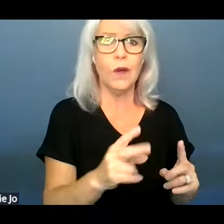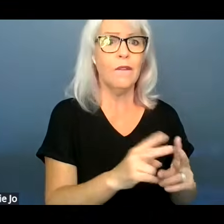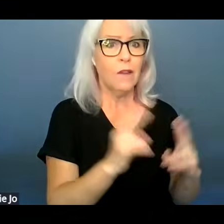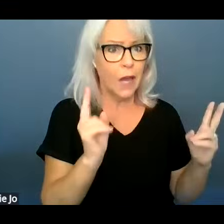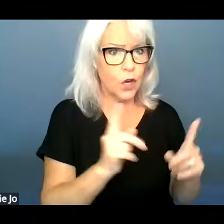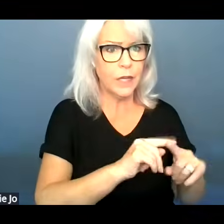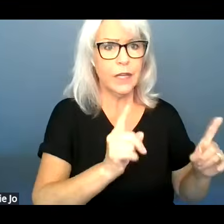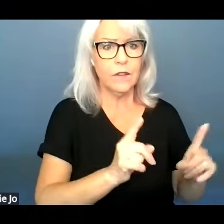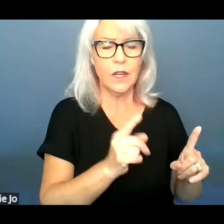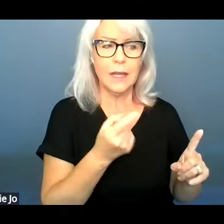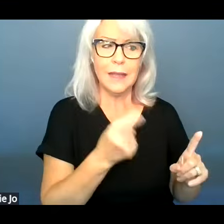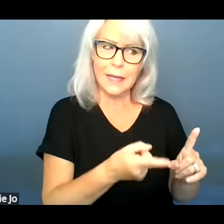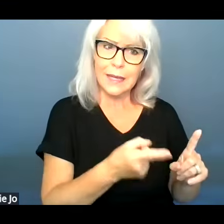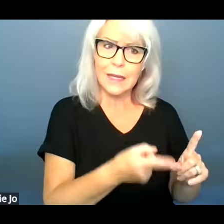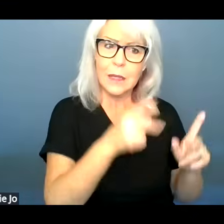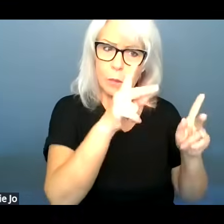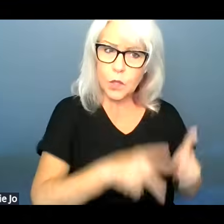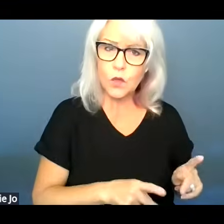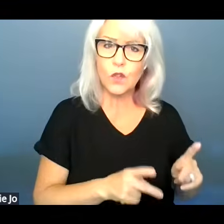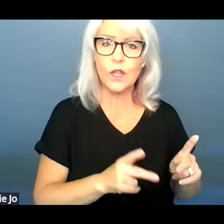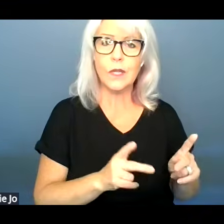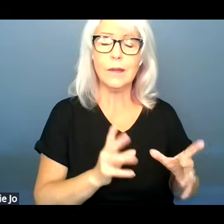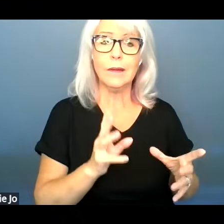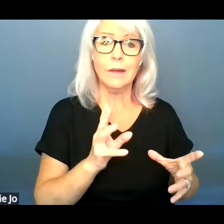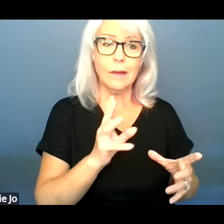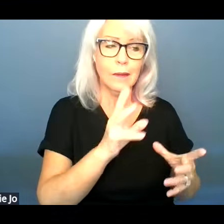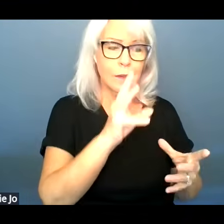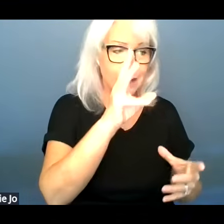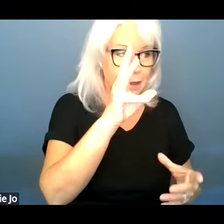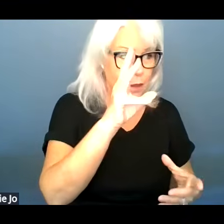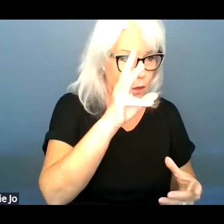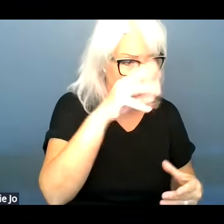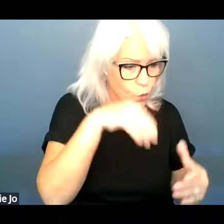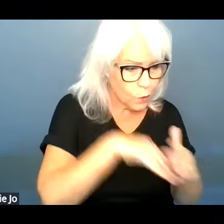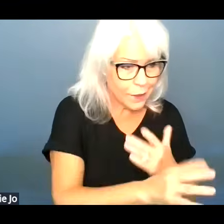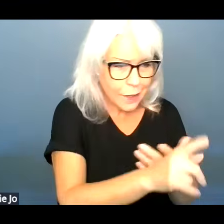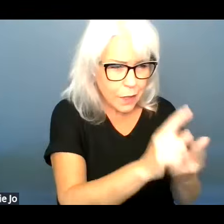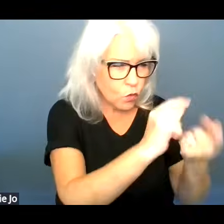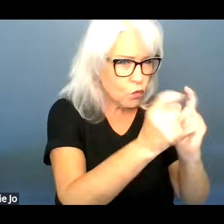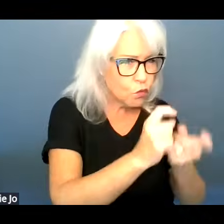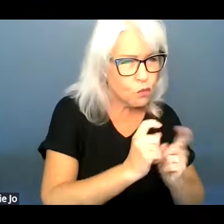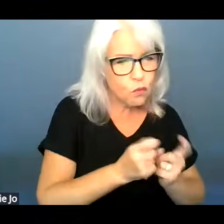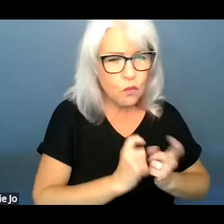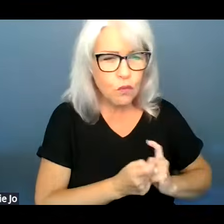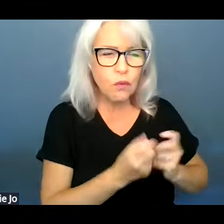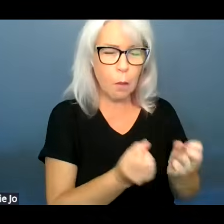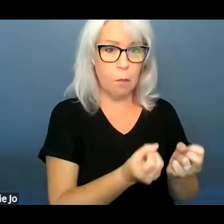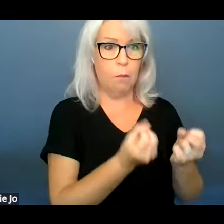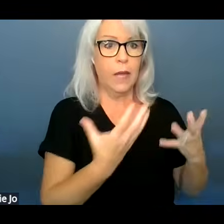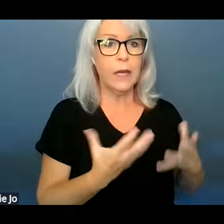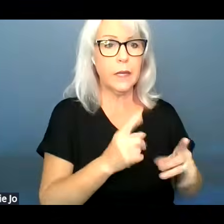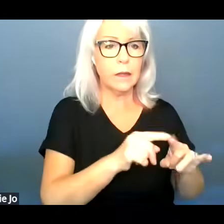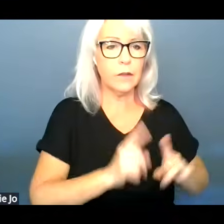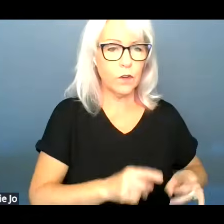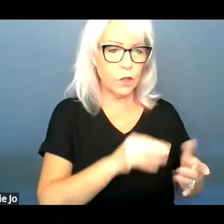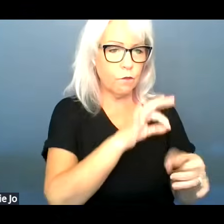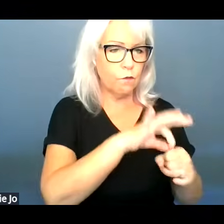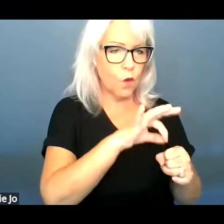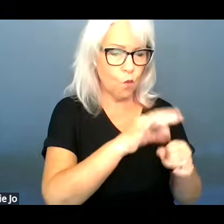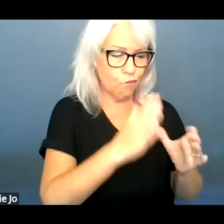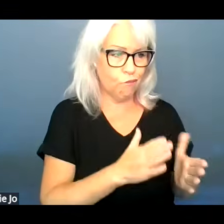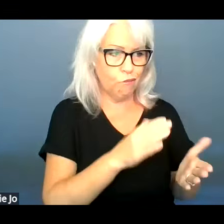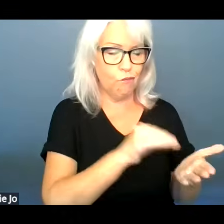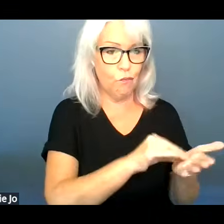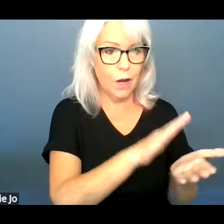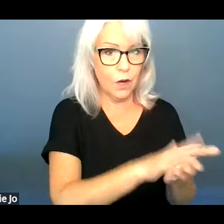year, almost a year, going in and changing multiple voter records. So I see this as very different. And as far as my